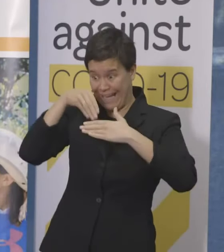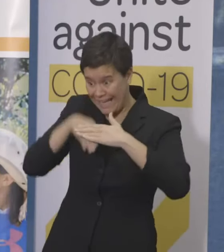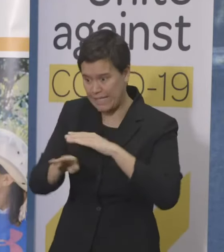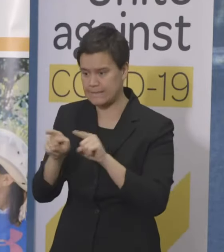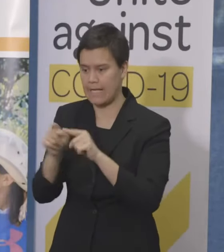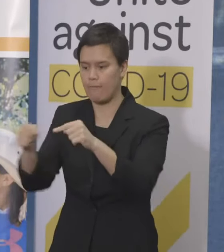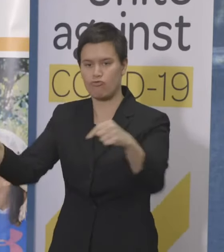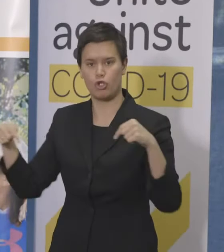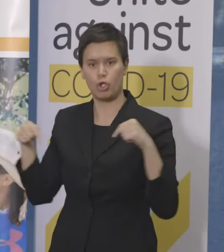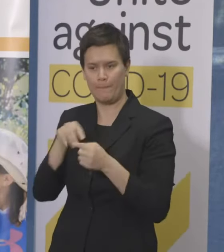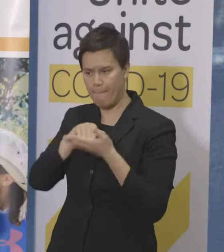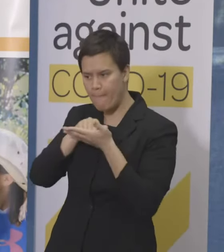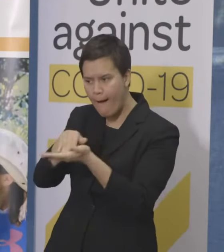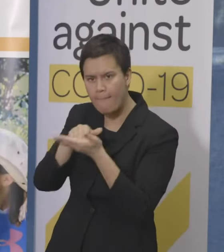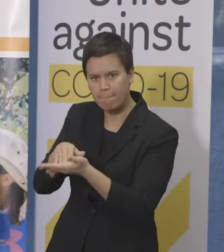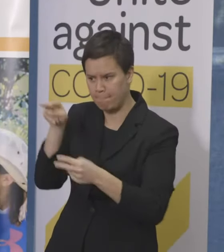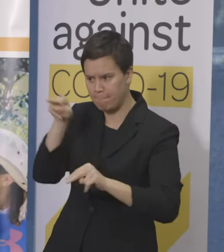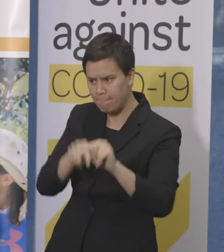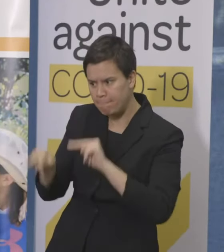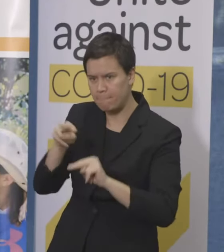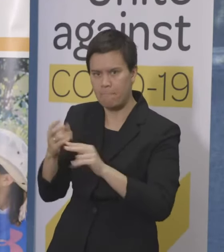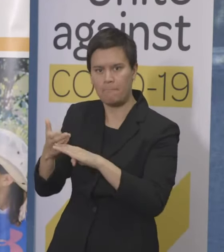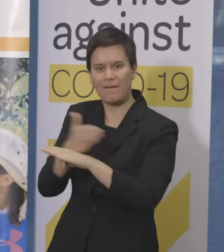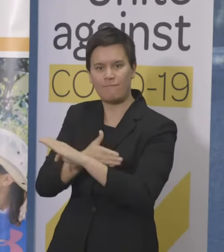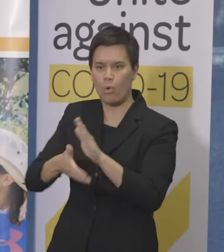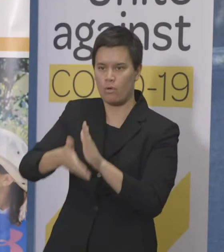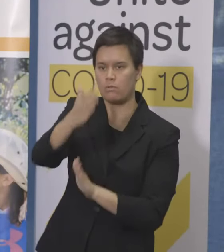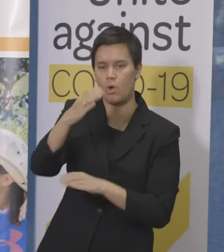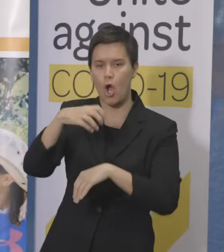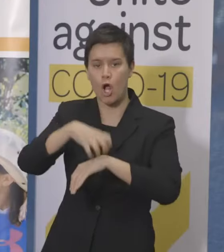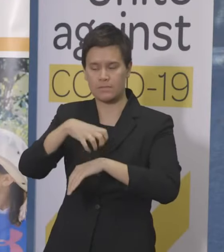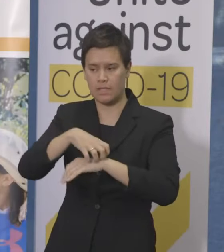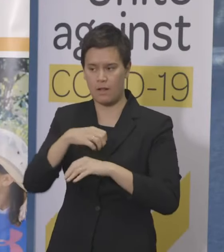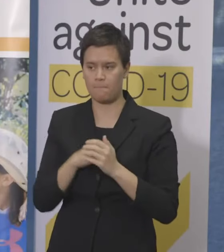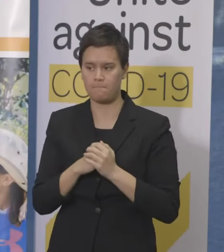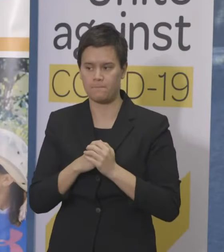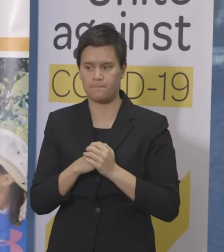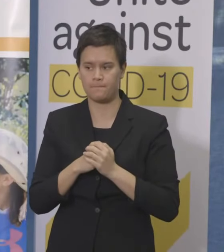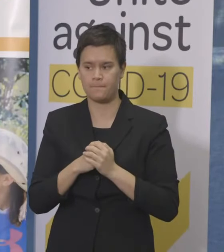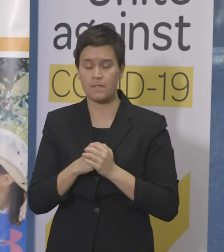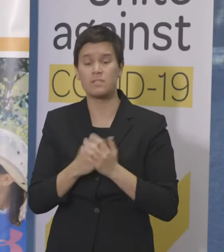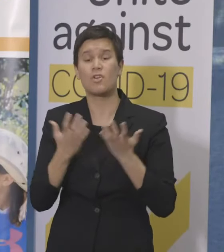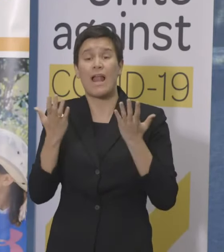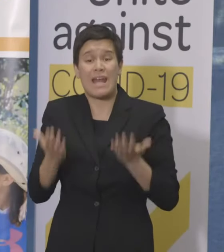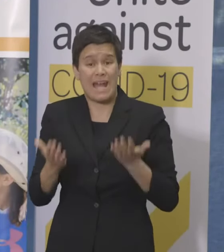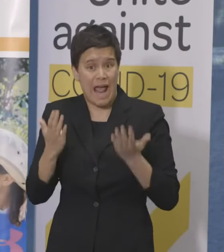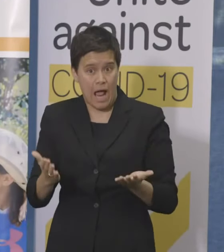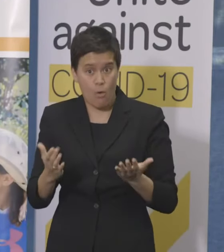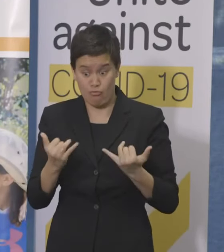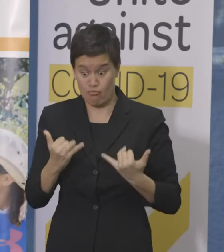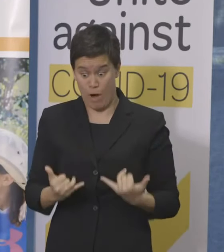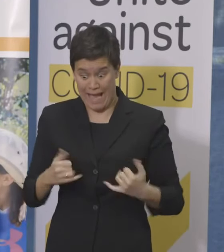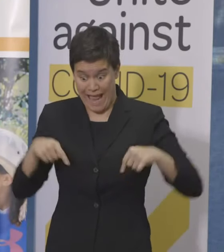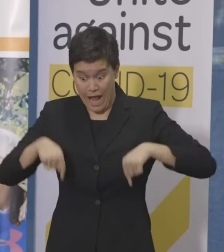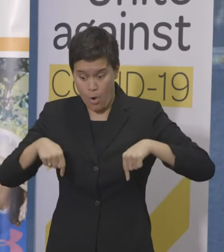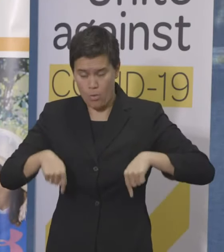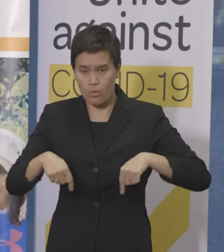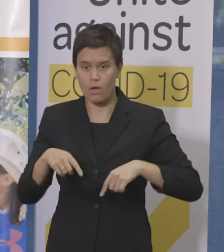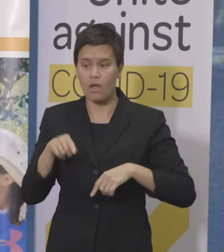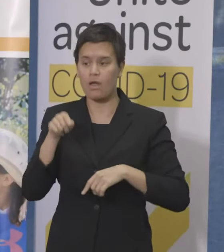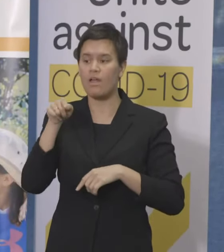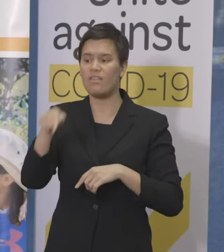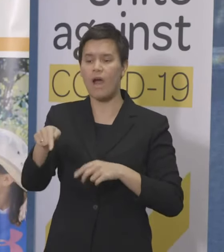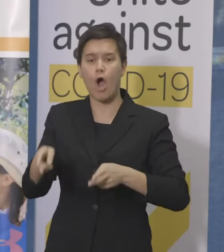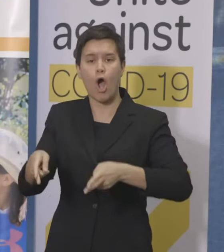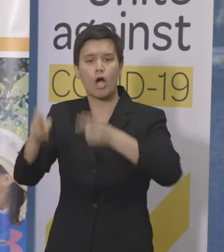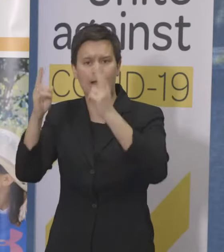of hospitalisation. And a review is underway actually at this very point in time. There is a clinical team there to have a good look at what